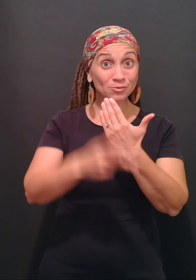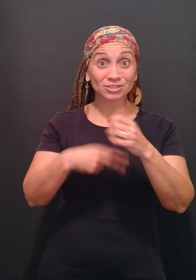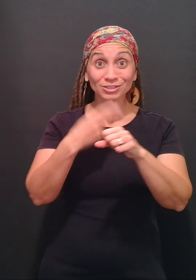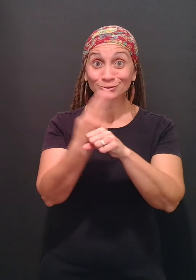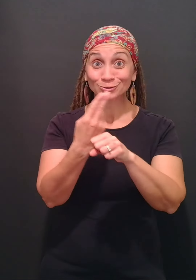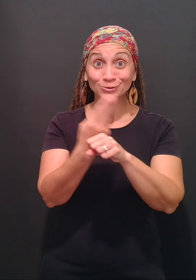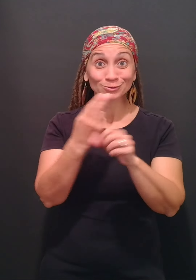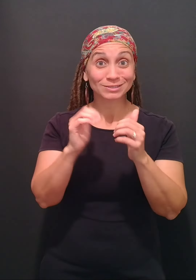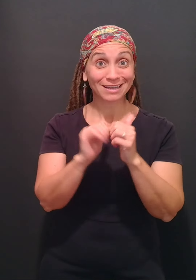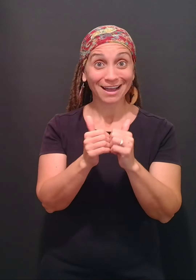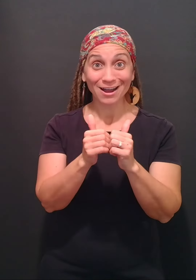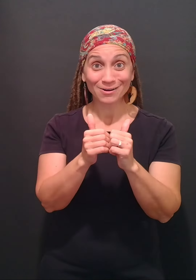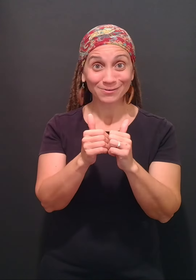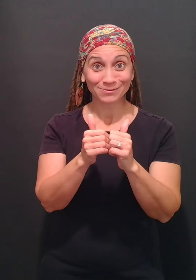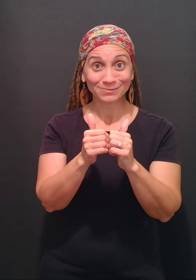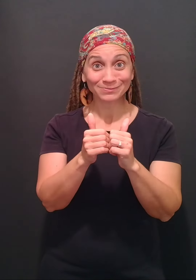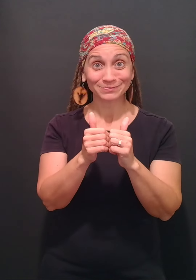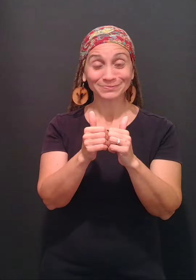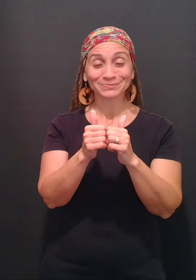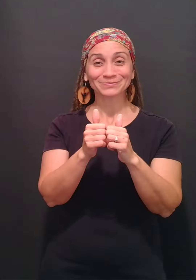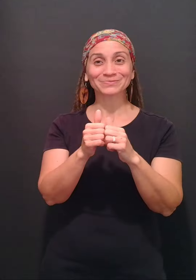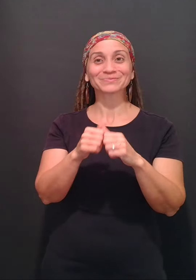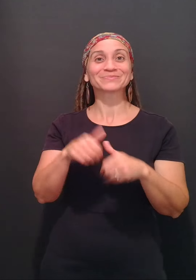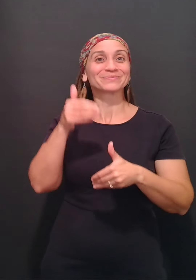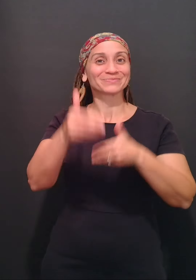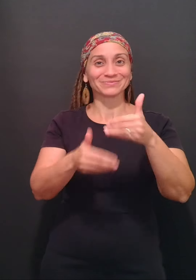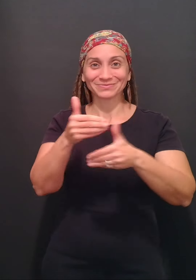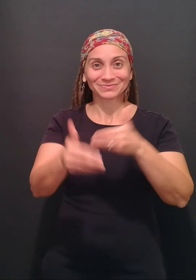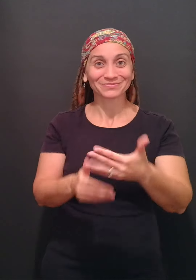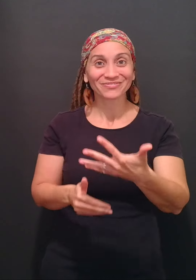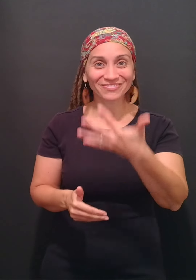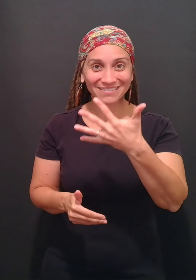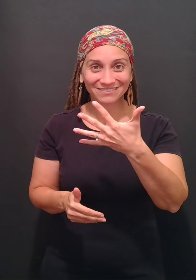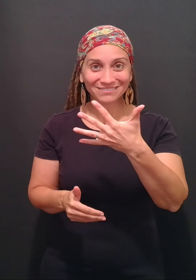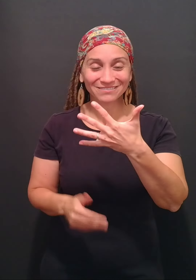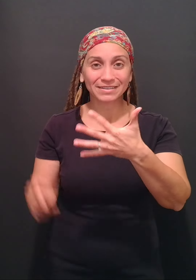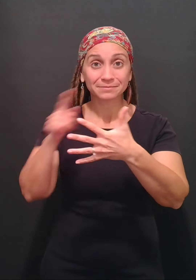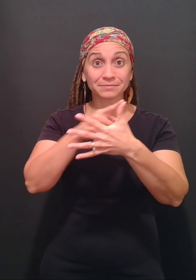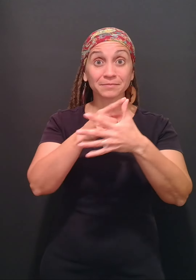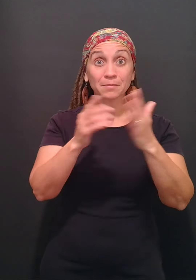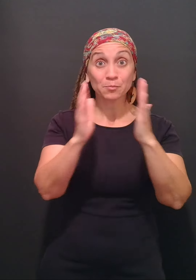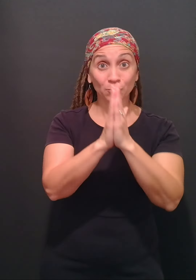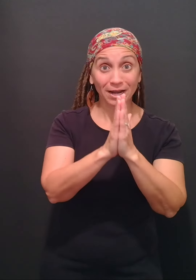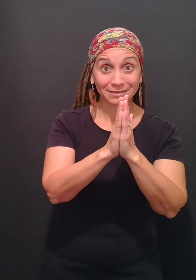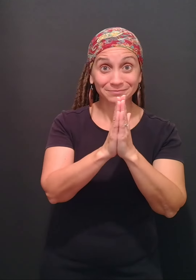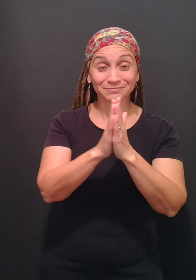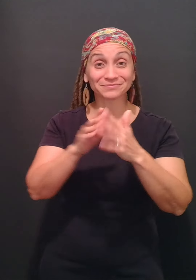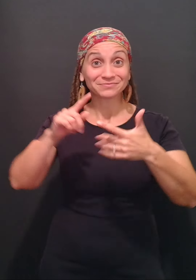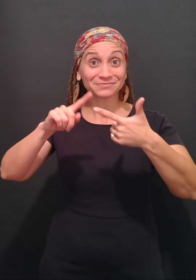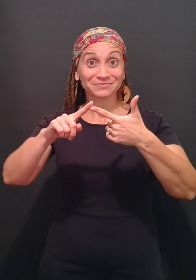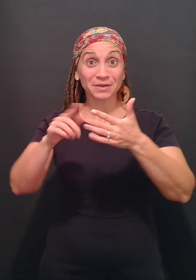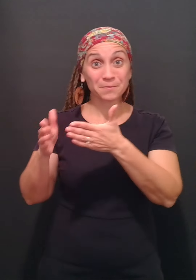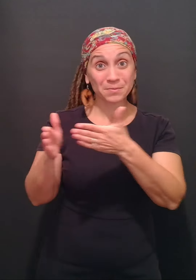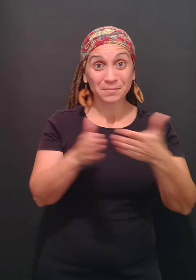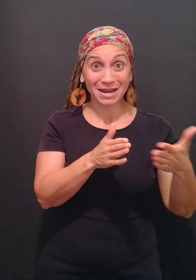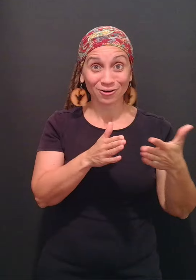How do you use the Rescue Project? There's 5 simple steps. Pray,